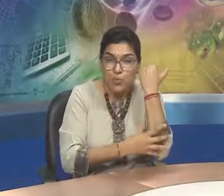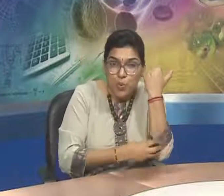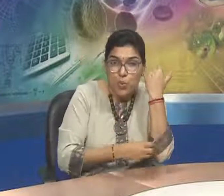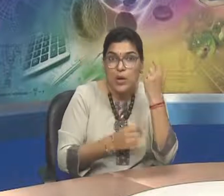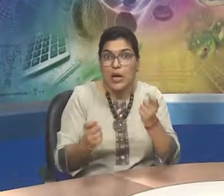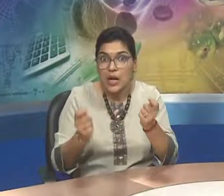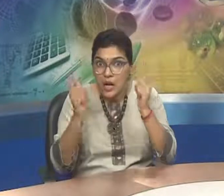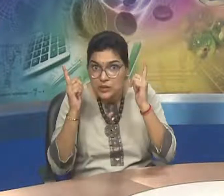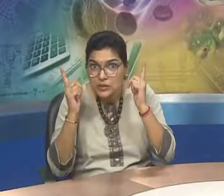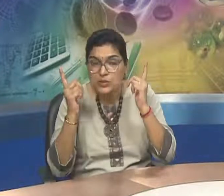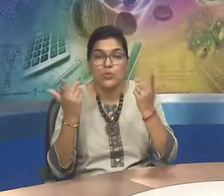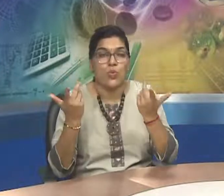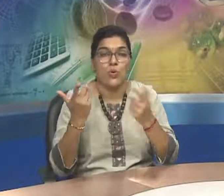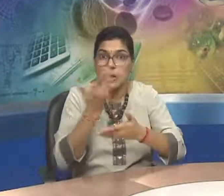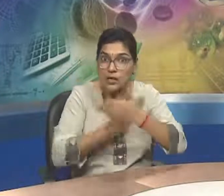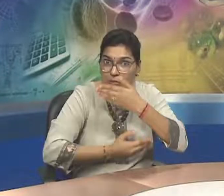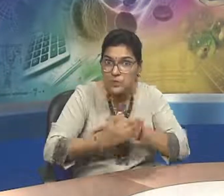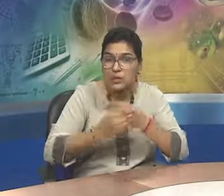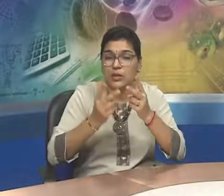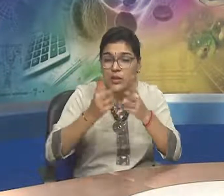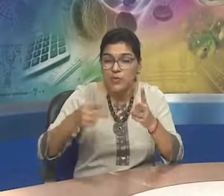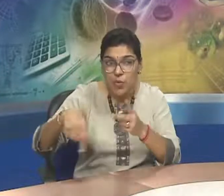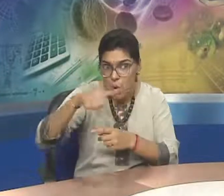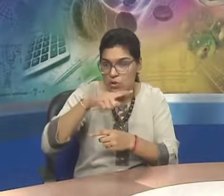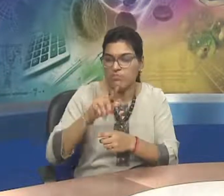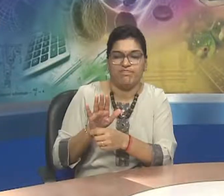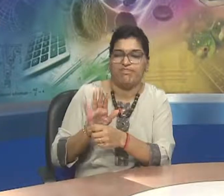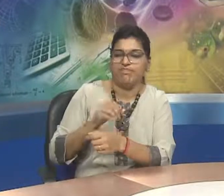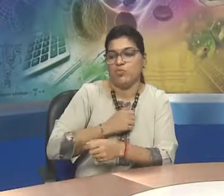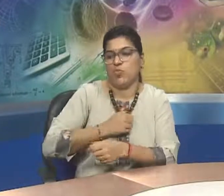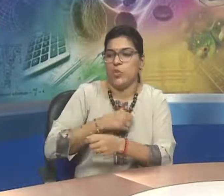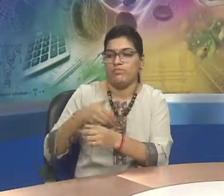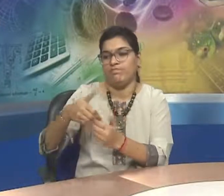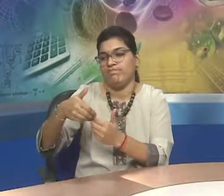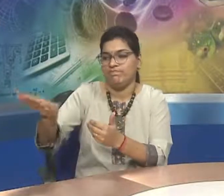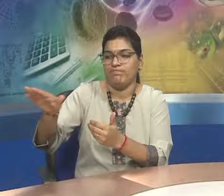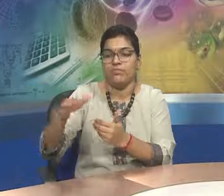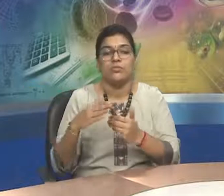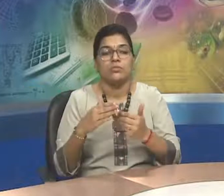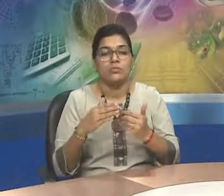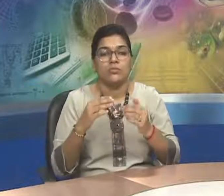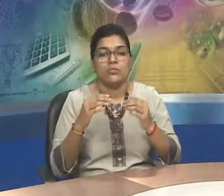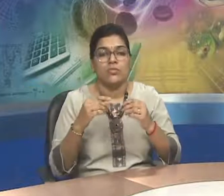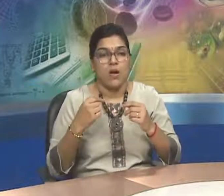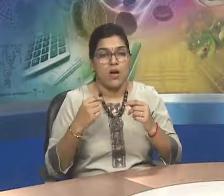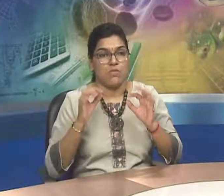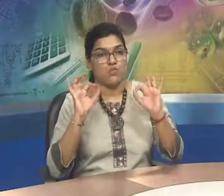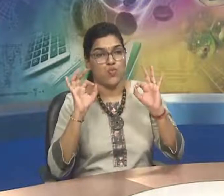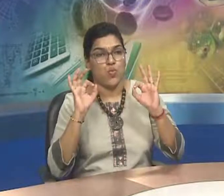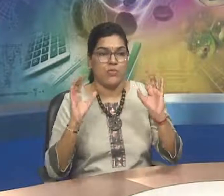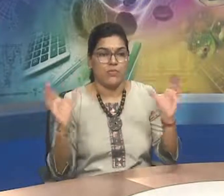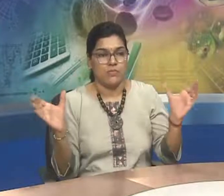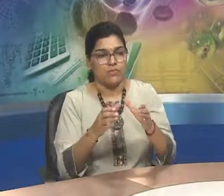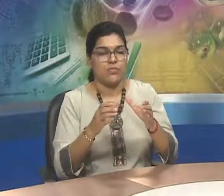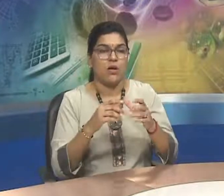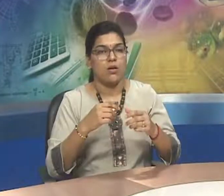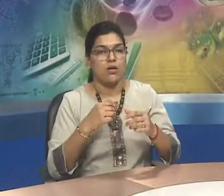if any poor, rich, or any person is admitted, then that person cannot be denied